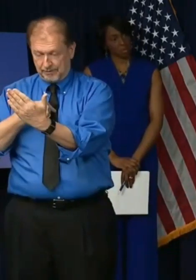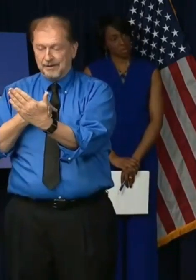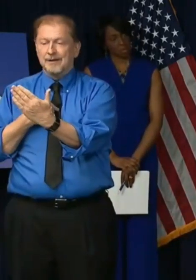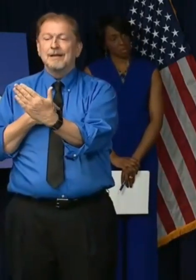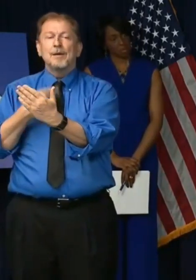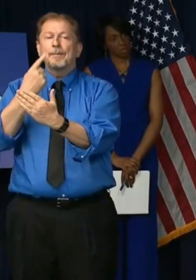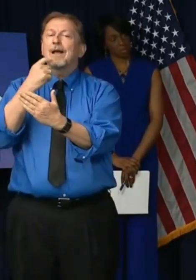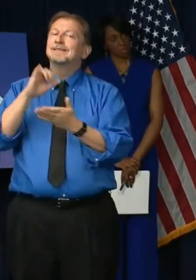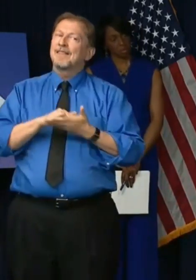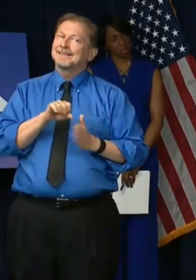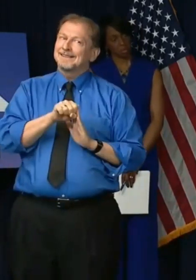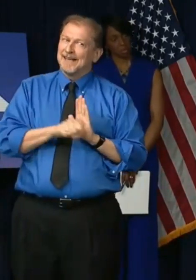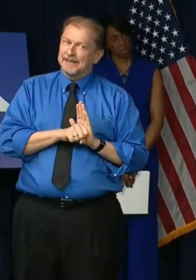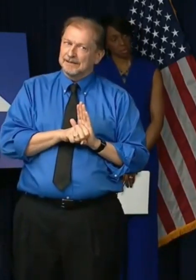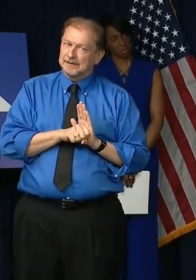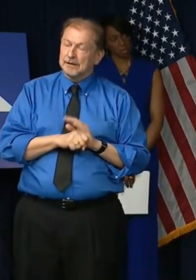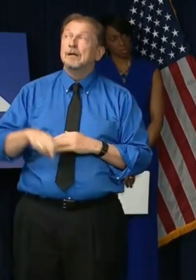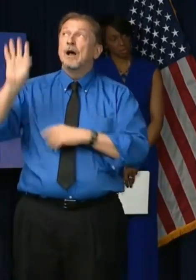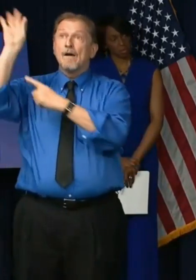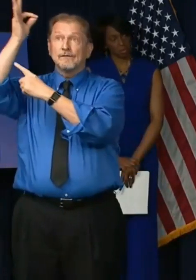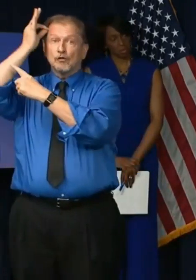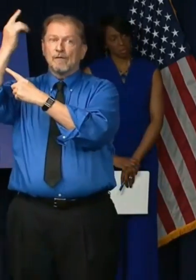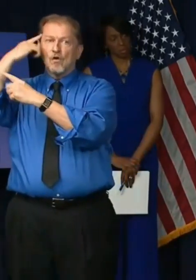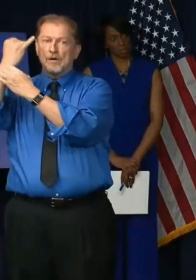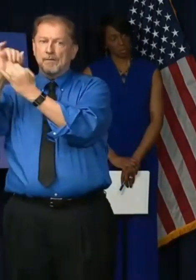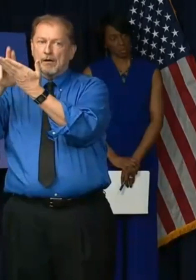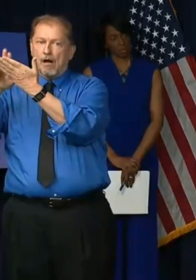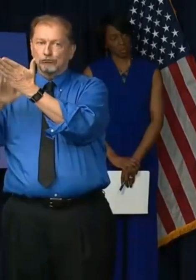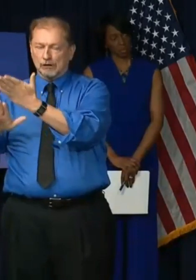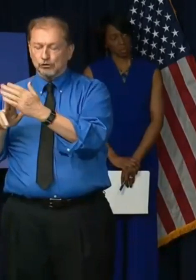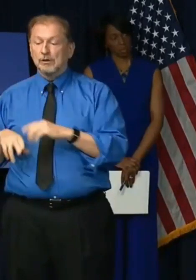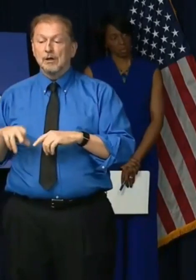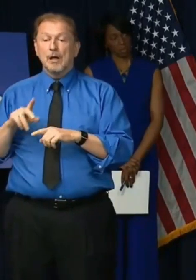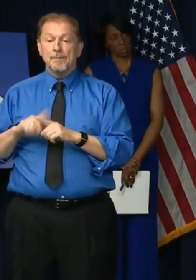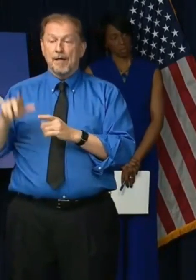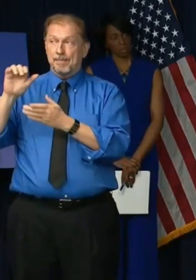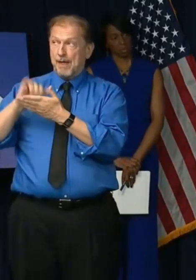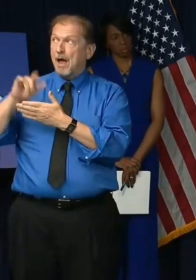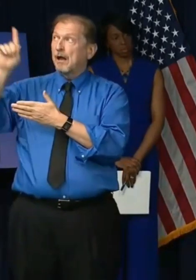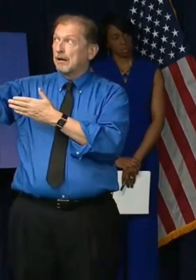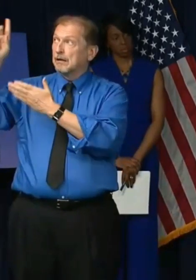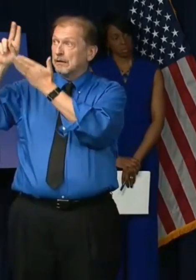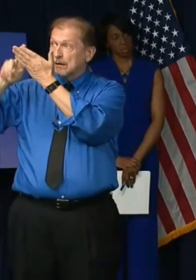process at IDES for independent contractors becomes live, which I talked about